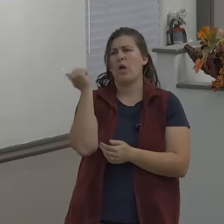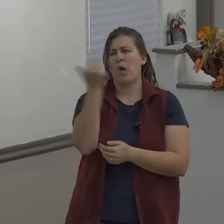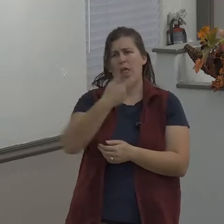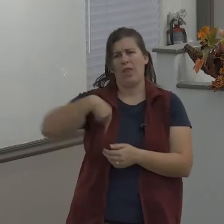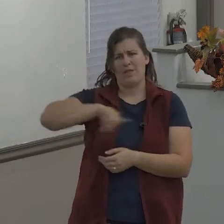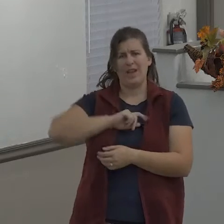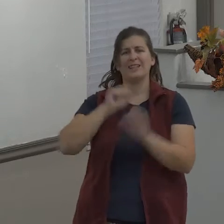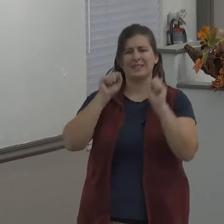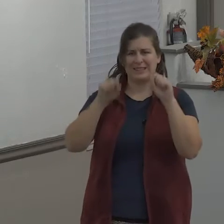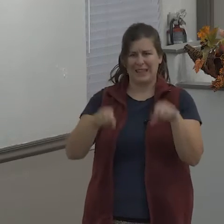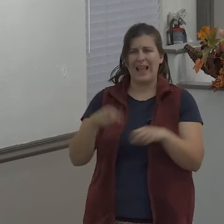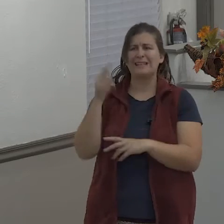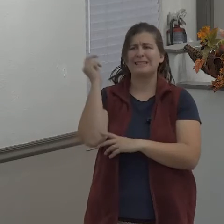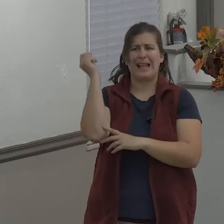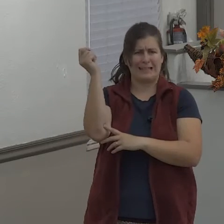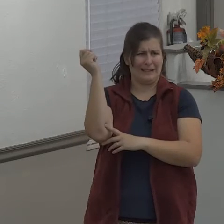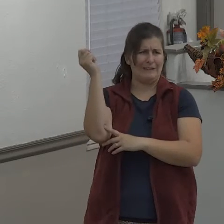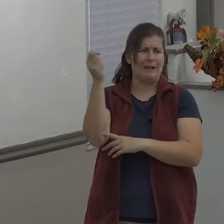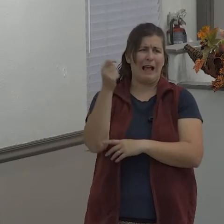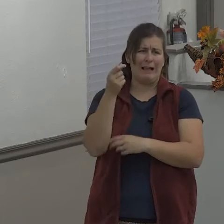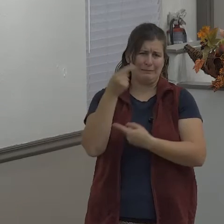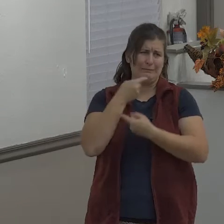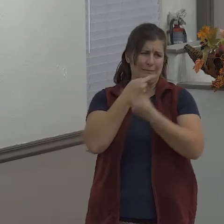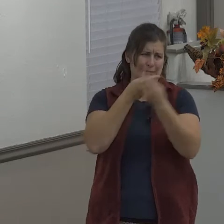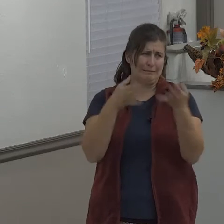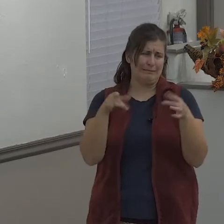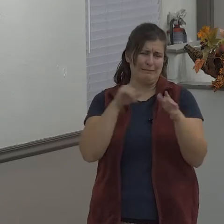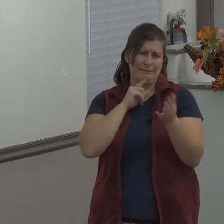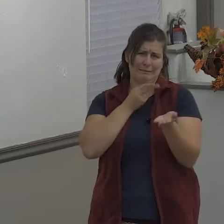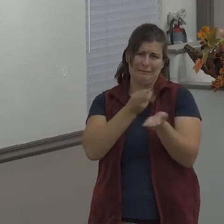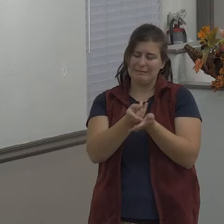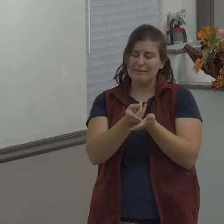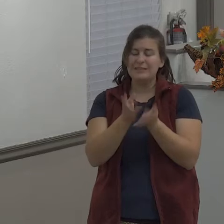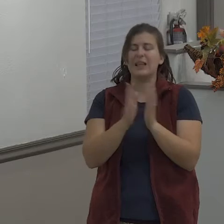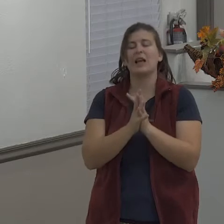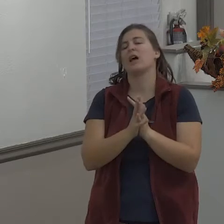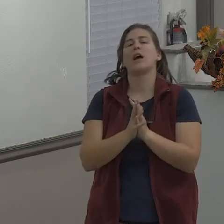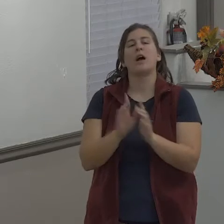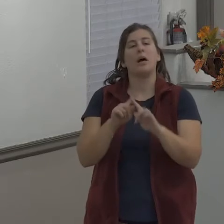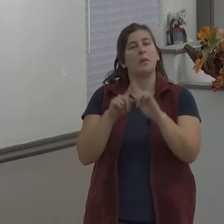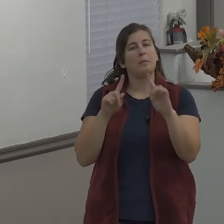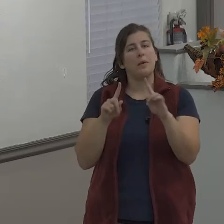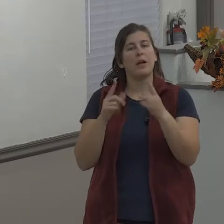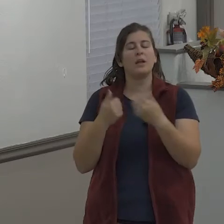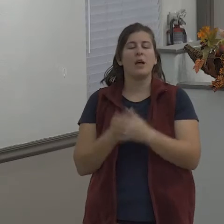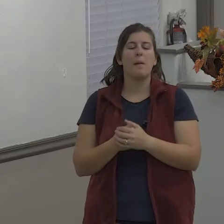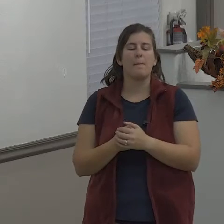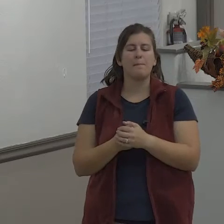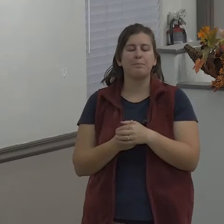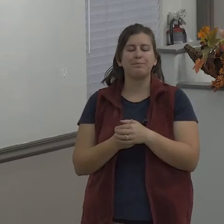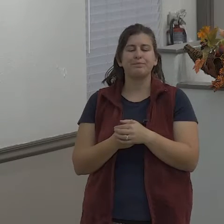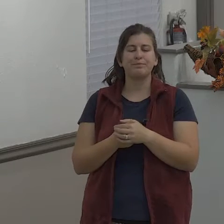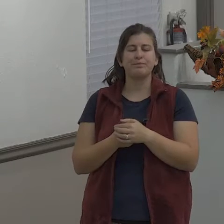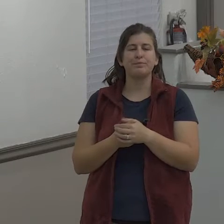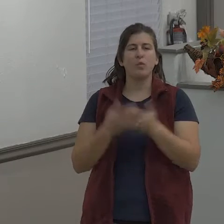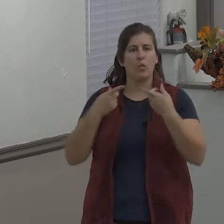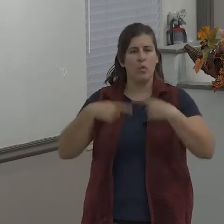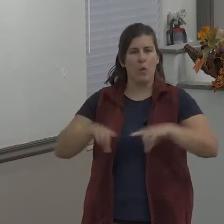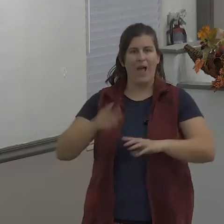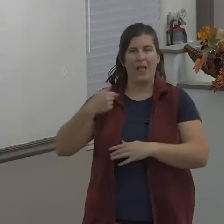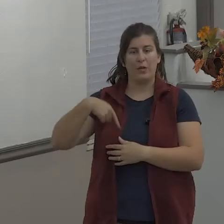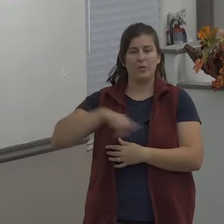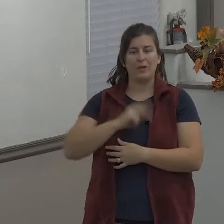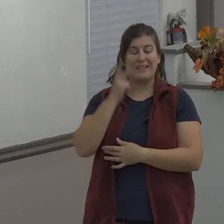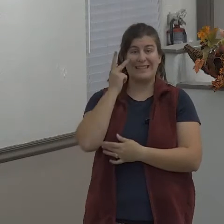think all of us could probably give testimony to that. But as we see